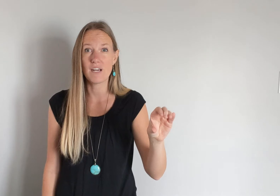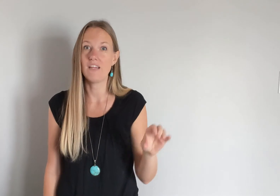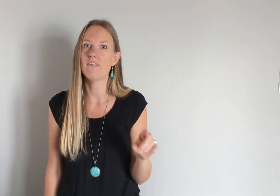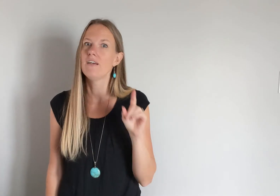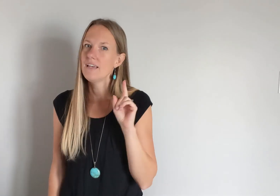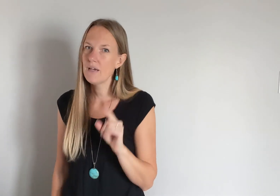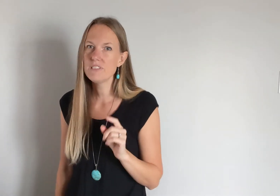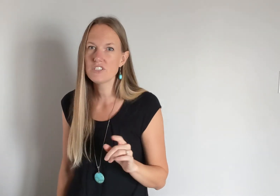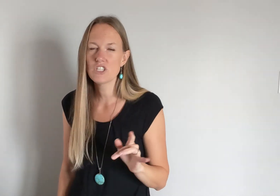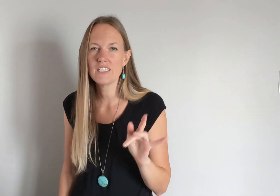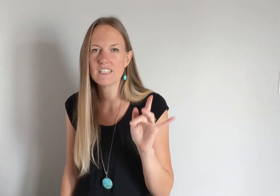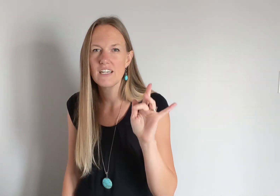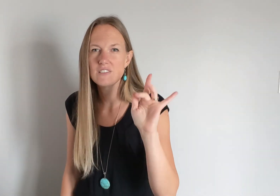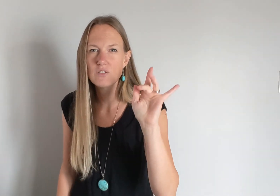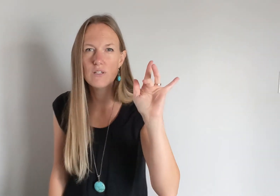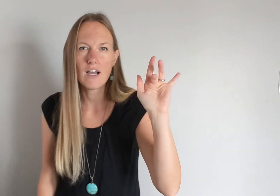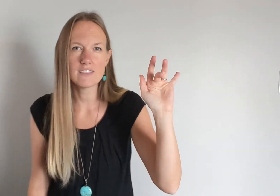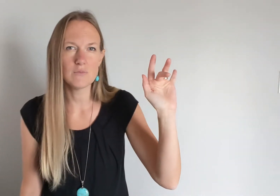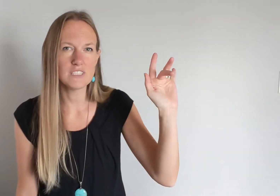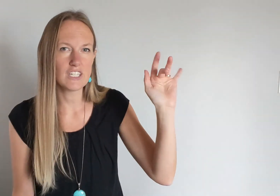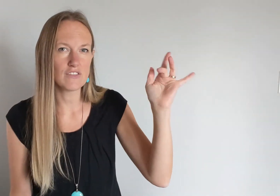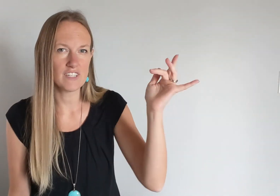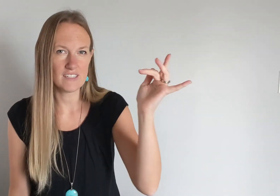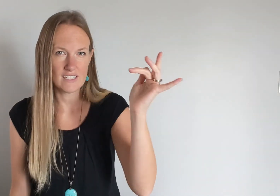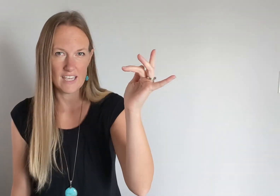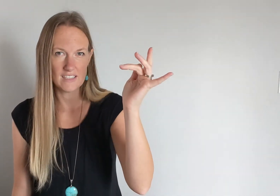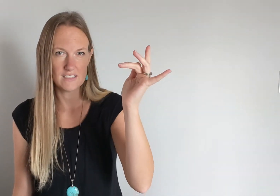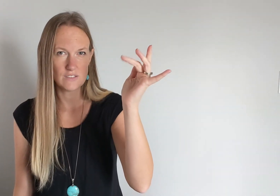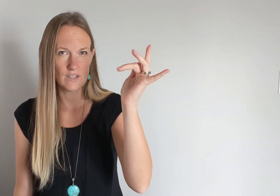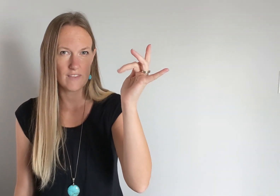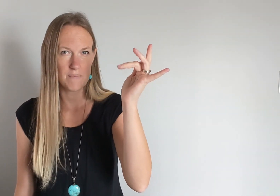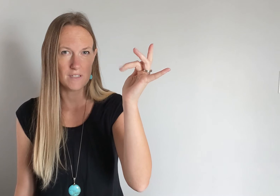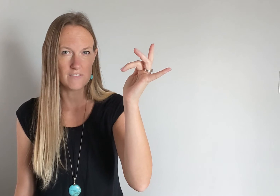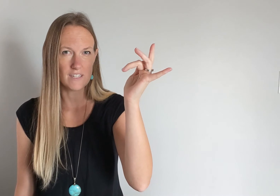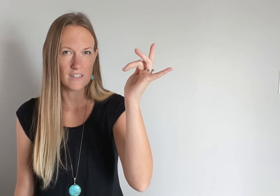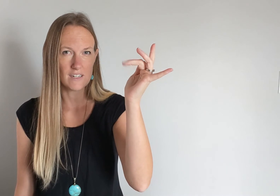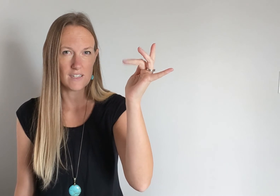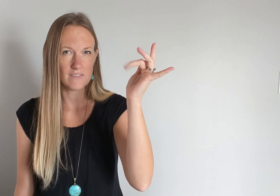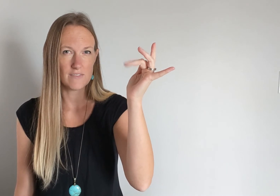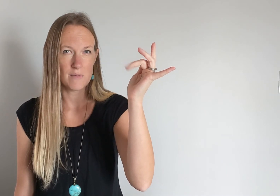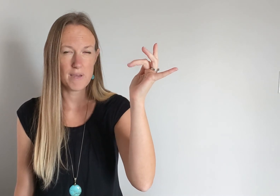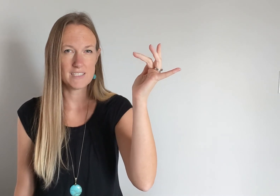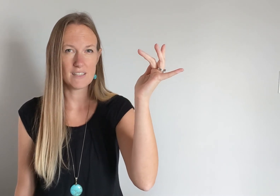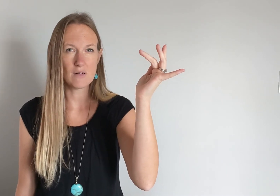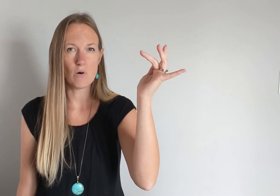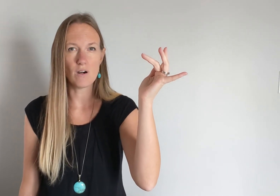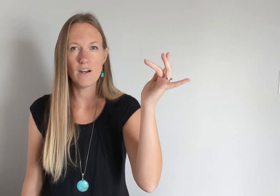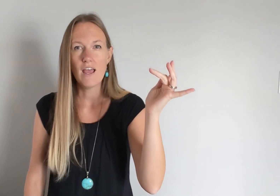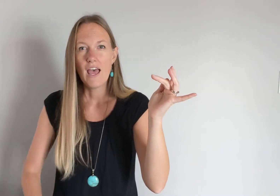grave. Empty is a tricky sign, so it's almost like your feeling hand. So you have that middle finger kind of bent a little more,